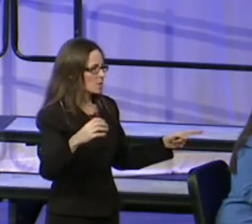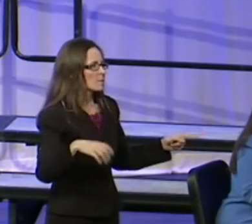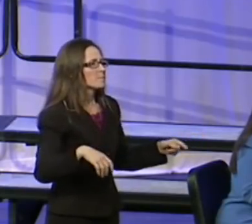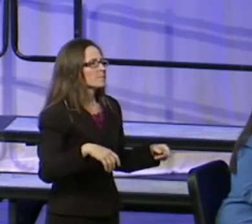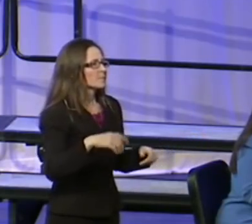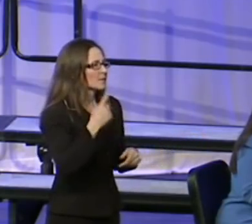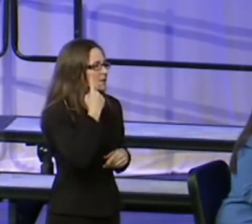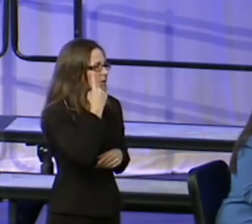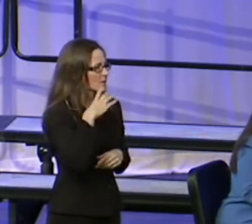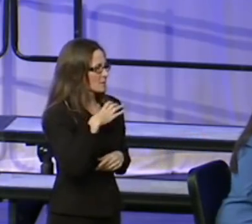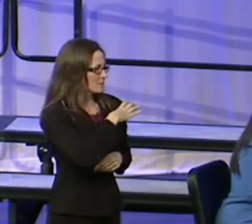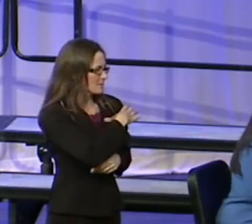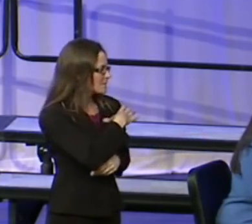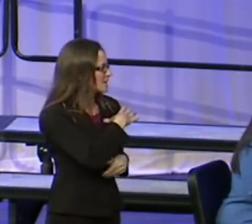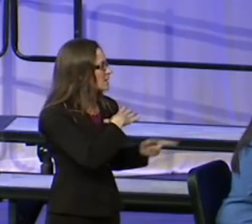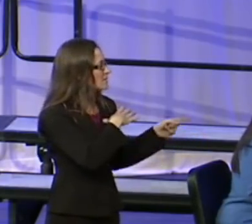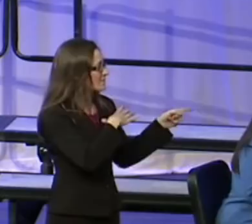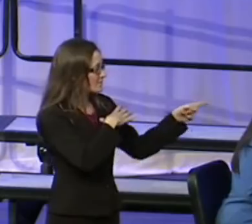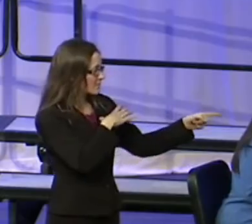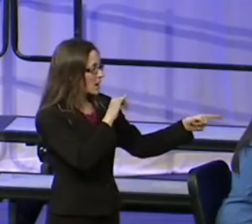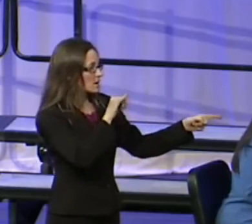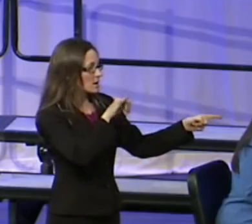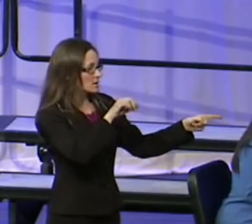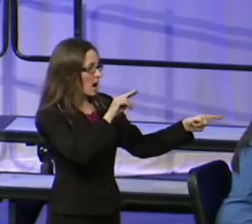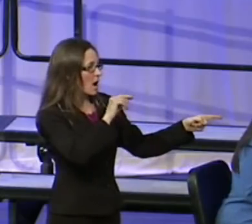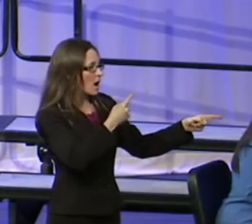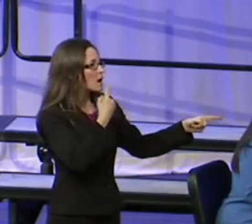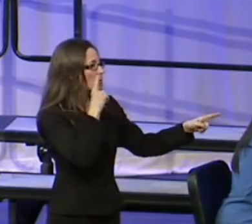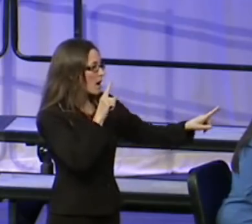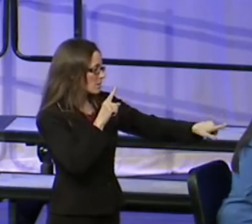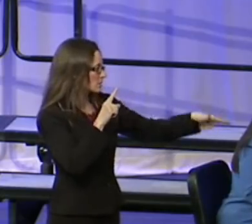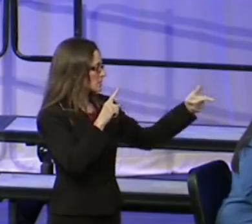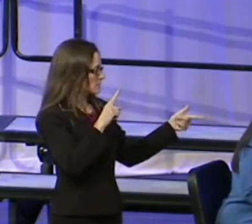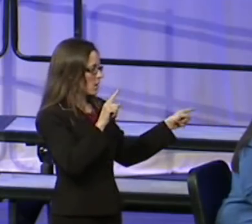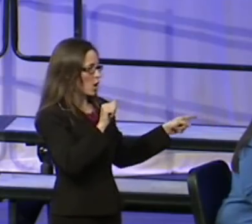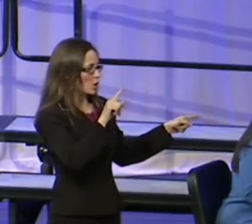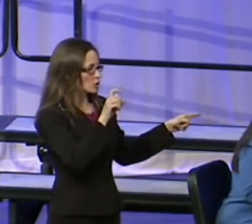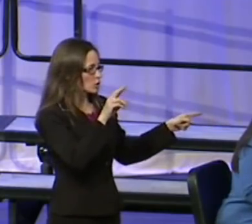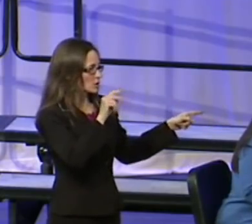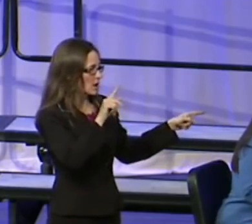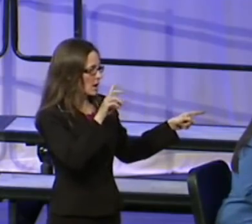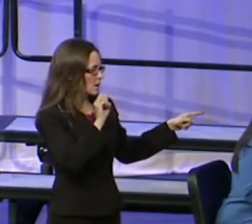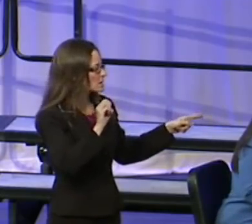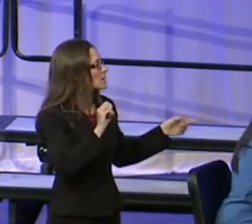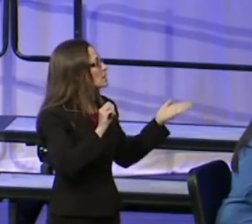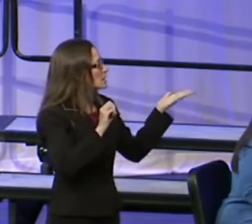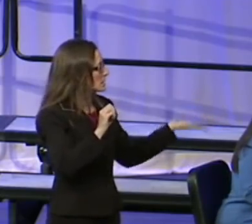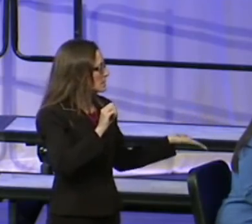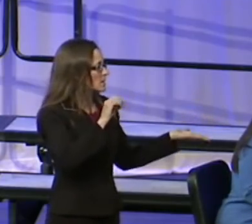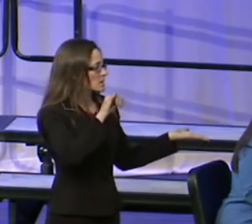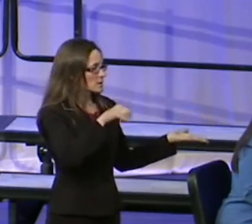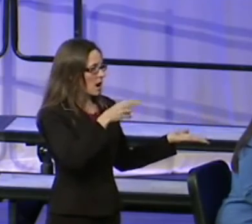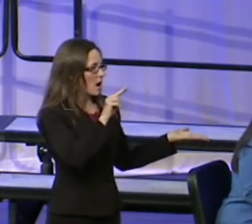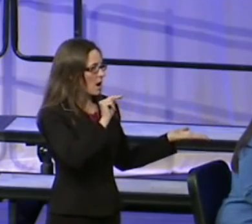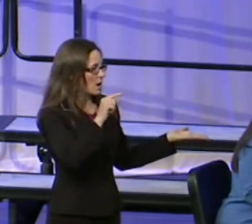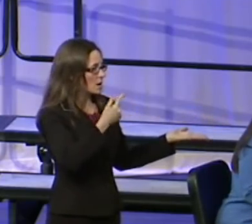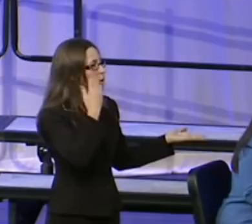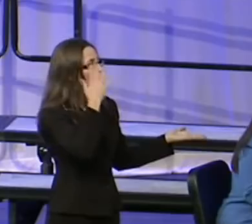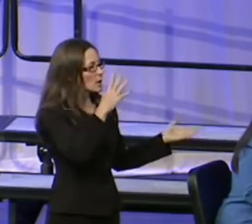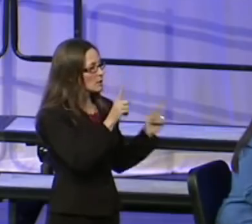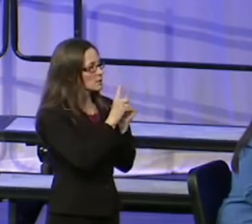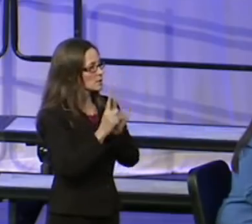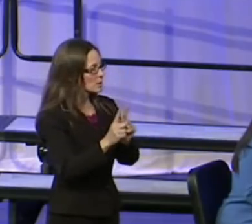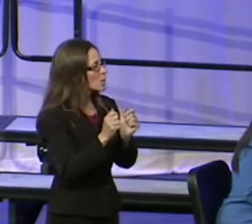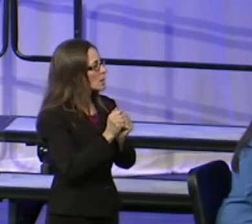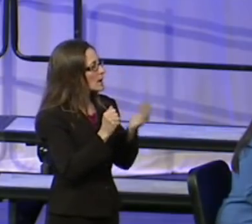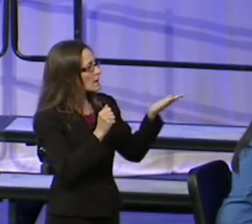as the alternate. For the National Association of Counties, Deb Young will serve as the council's representative with David Yungmann serving